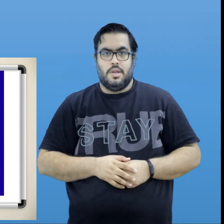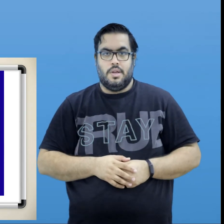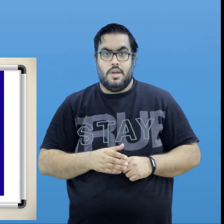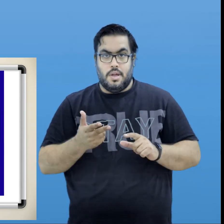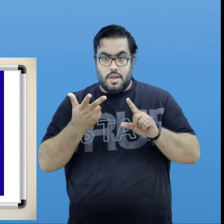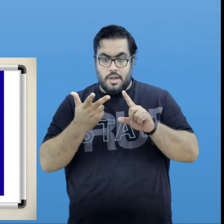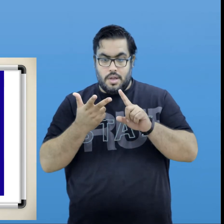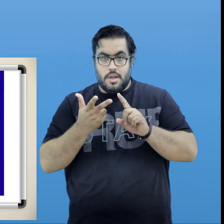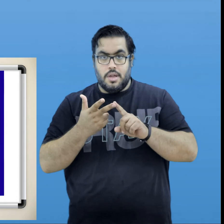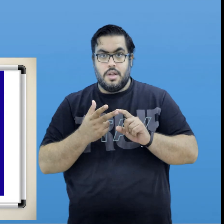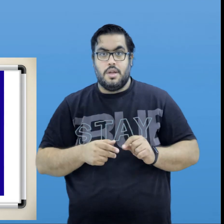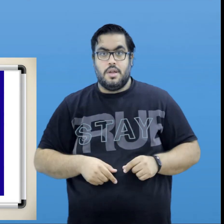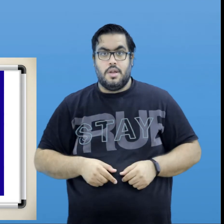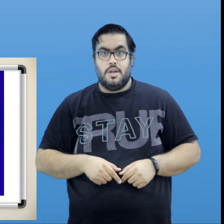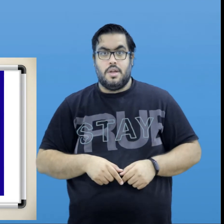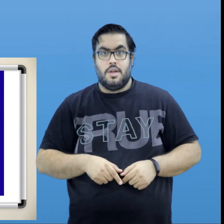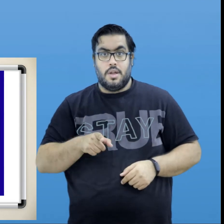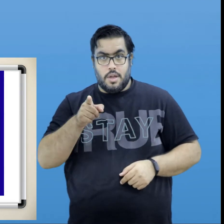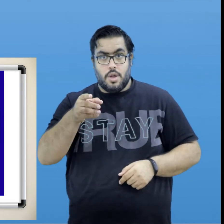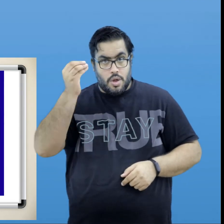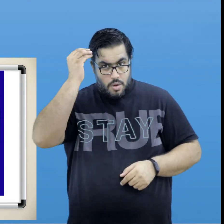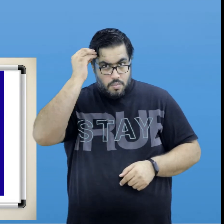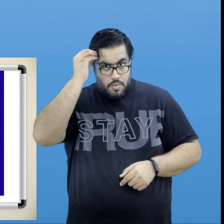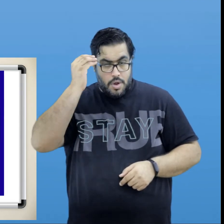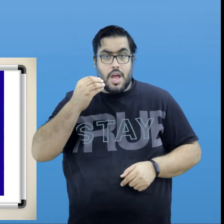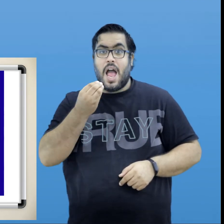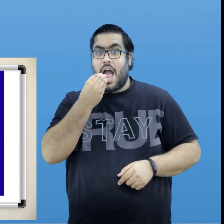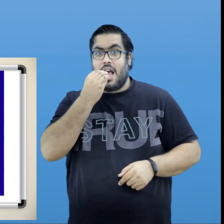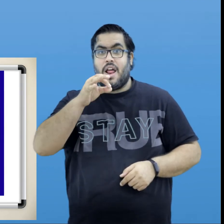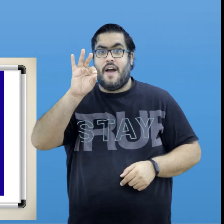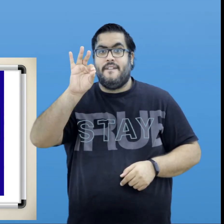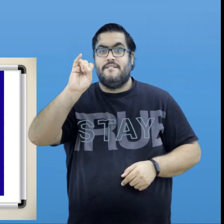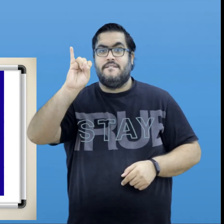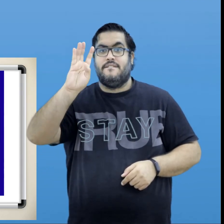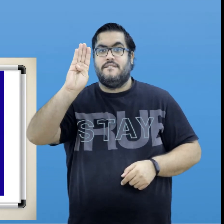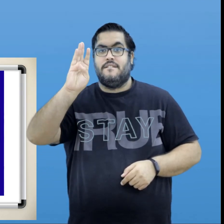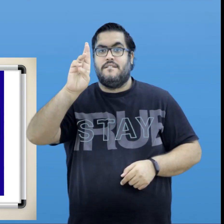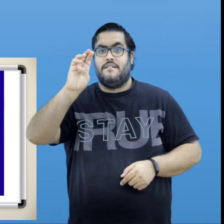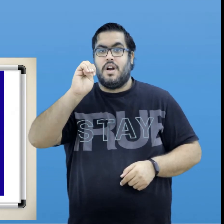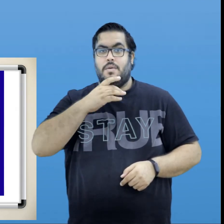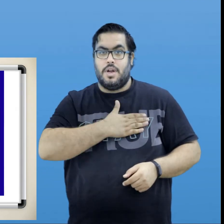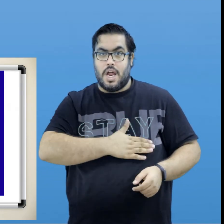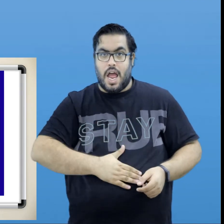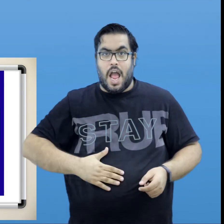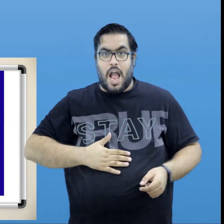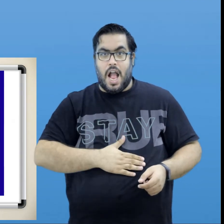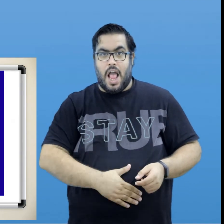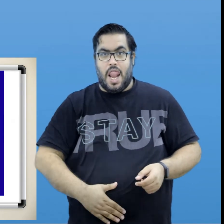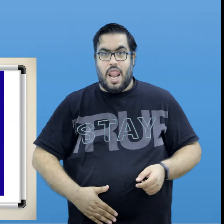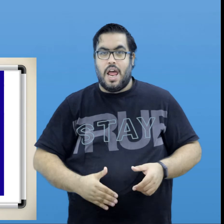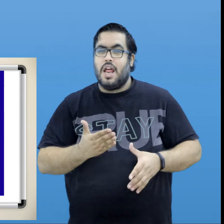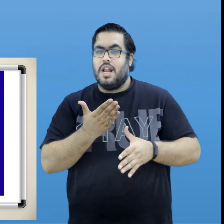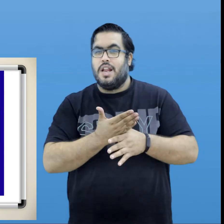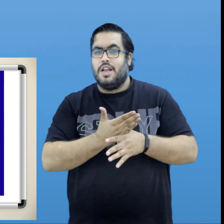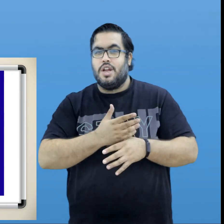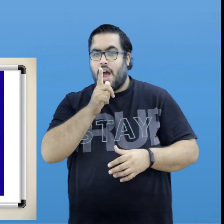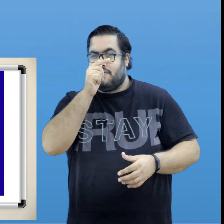Number 3, it is known that having lots of fibers is very good for the blank process.